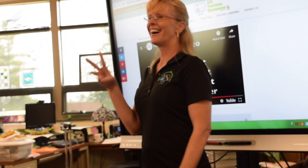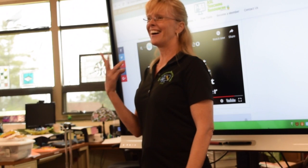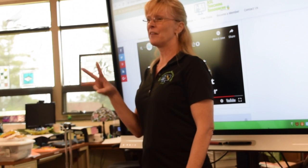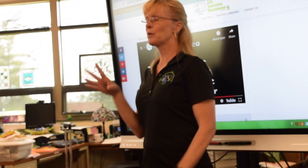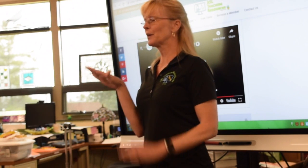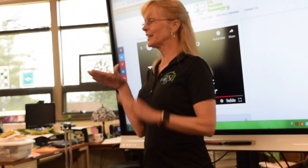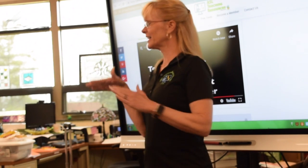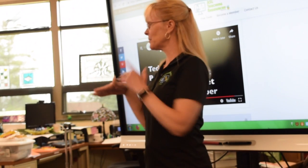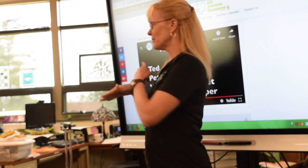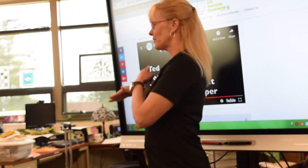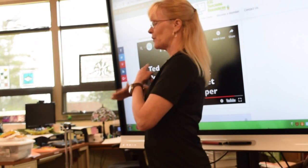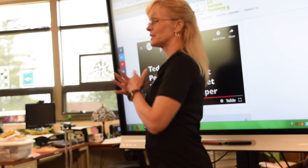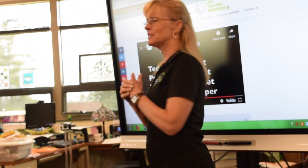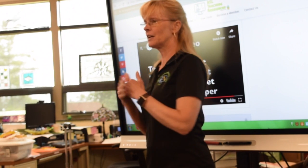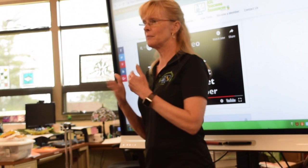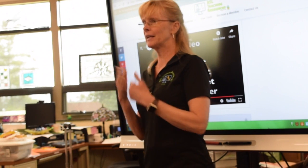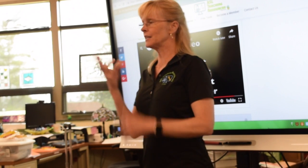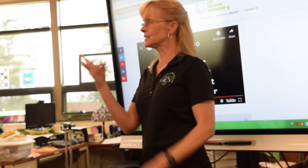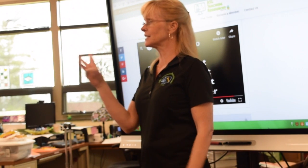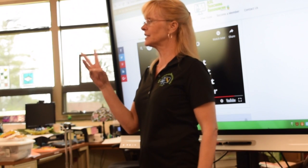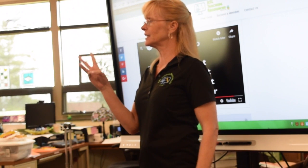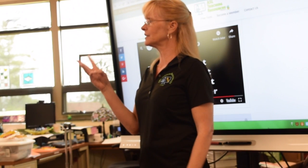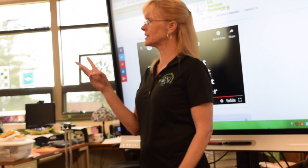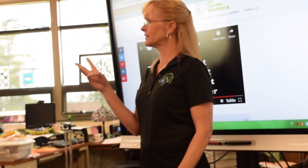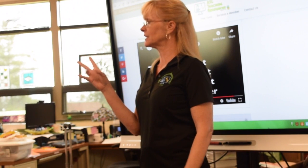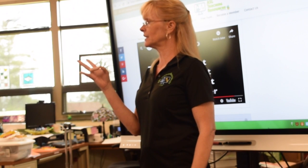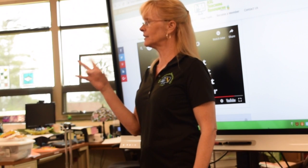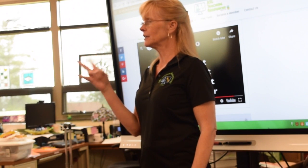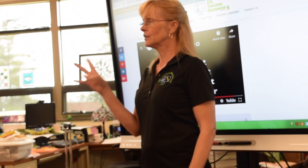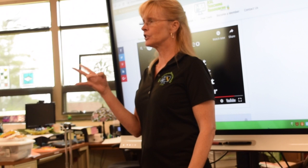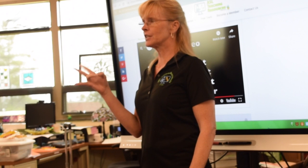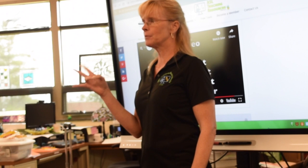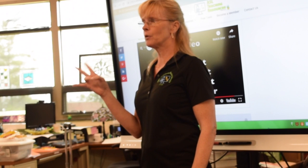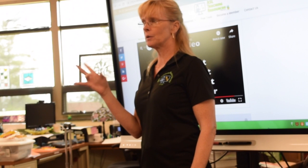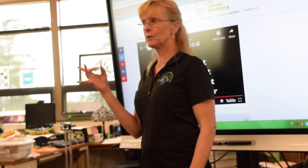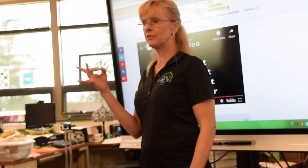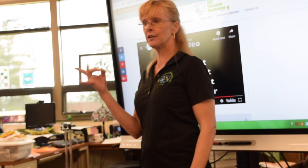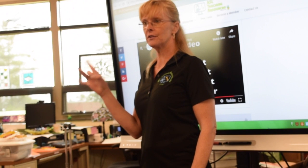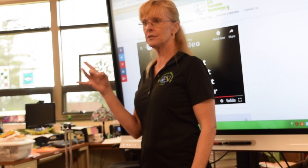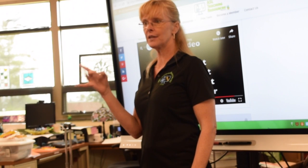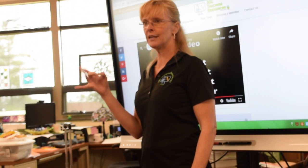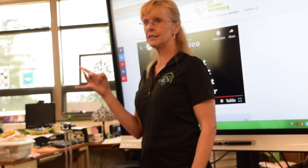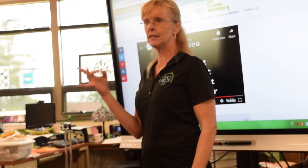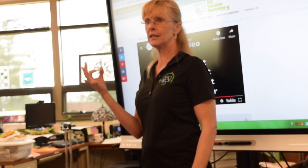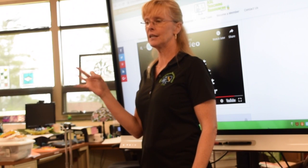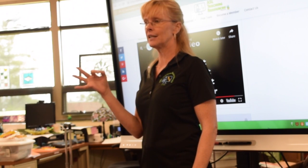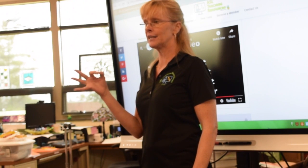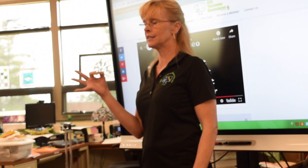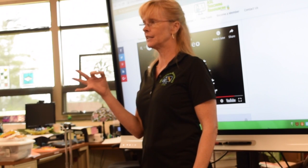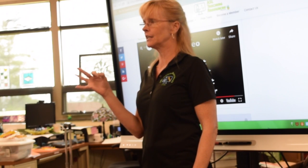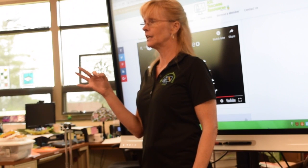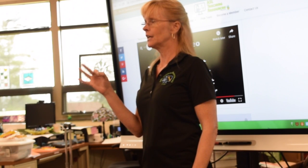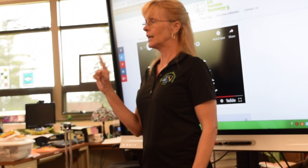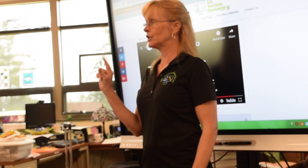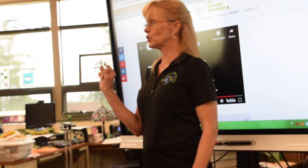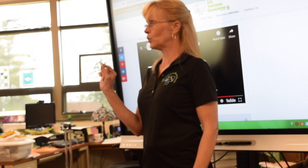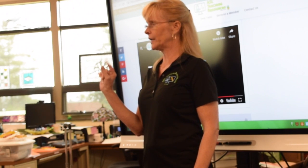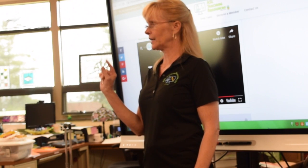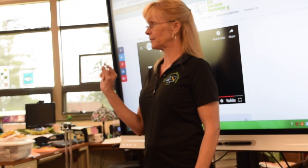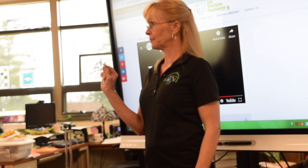know! But we're going to keep it focused. Make it easy. 16, 17. Just keep going up your fingers. 18, 19, and 20.